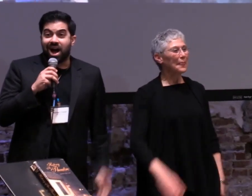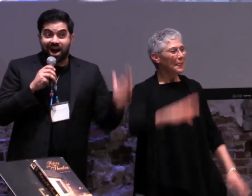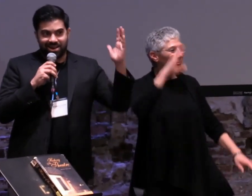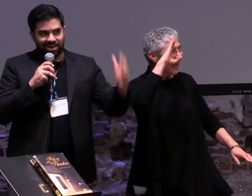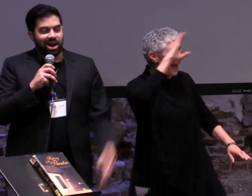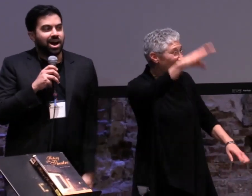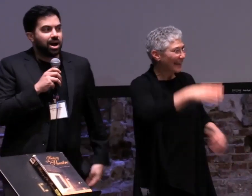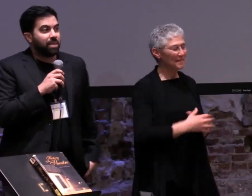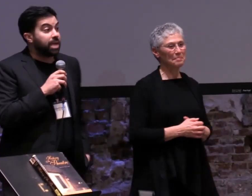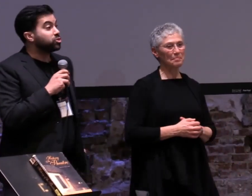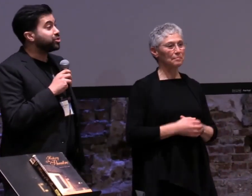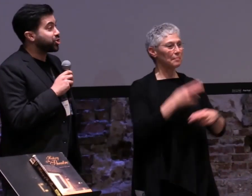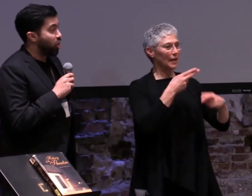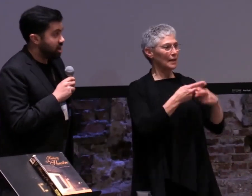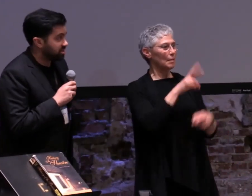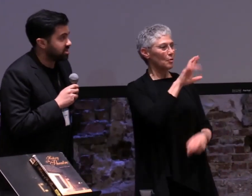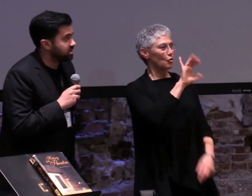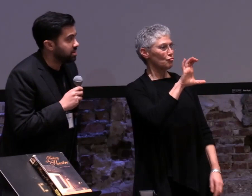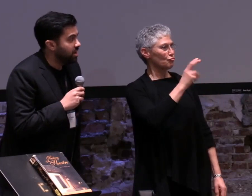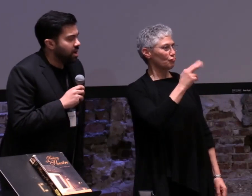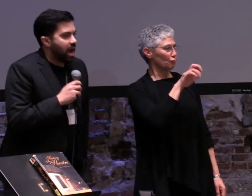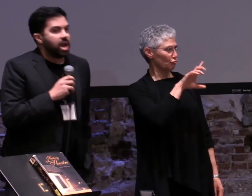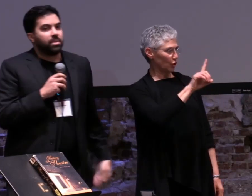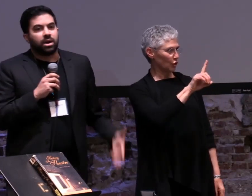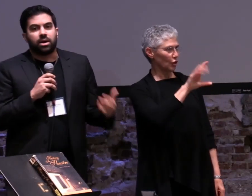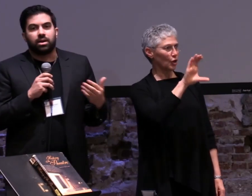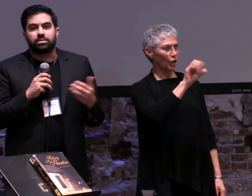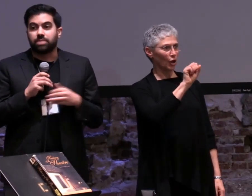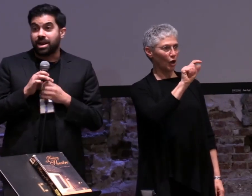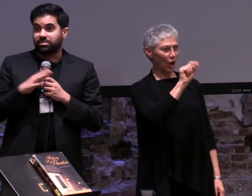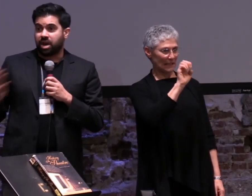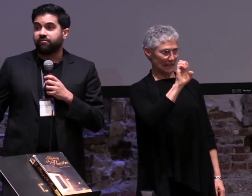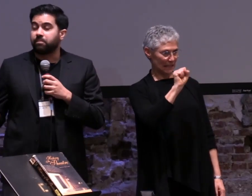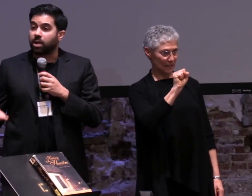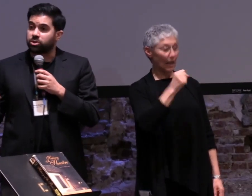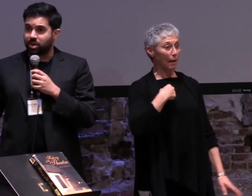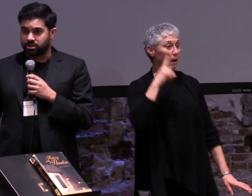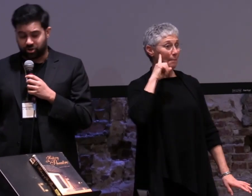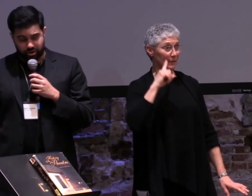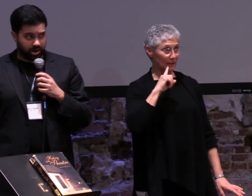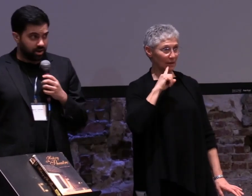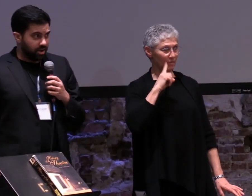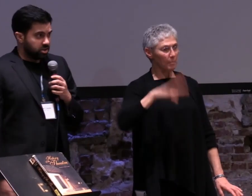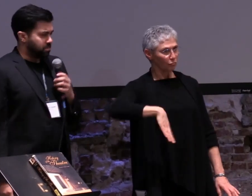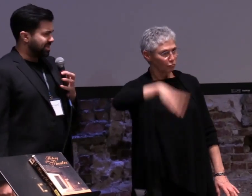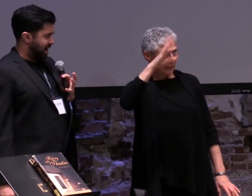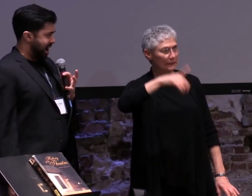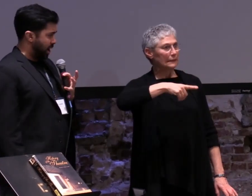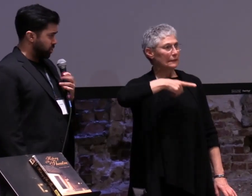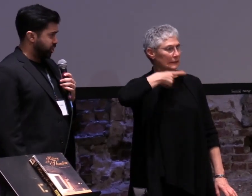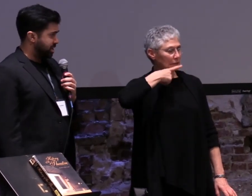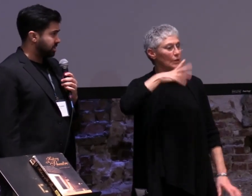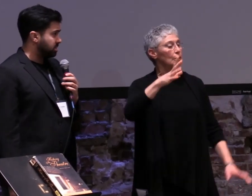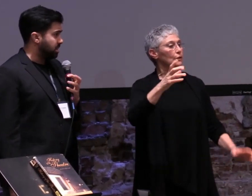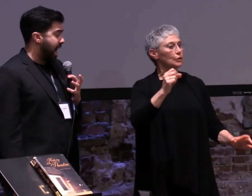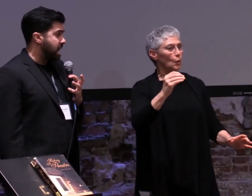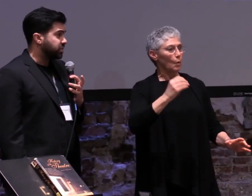Hi, my name is Richard Costas. I am deaf, but I was raised hearing, so my sign language isn't as